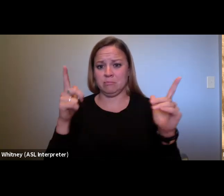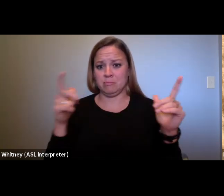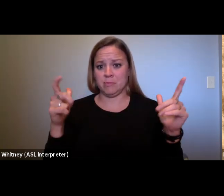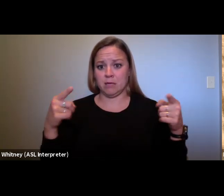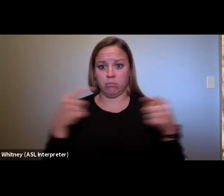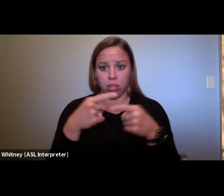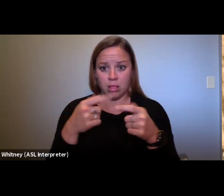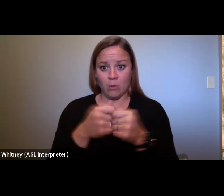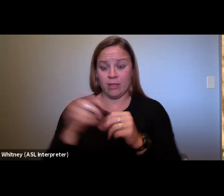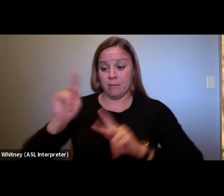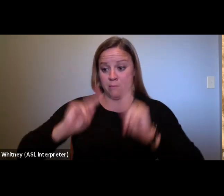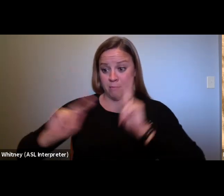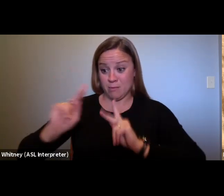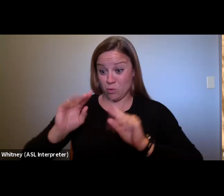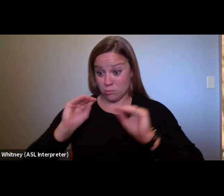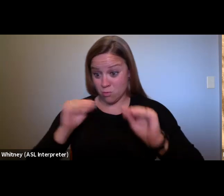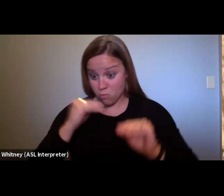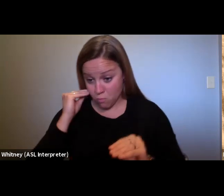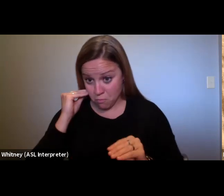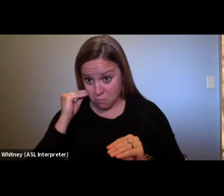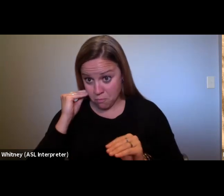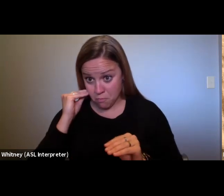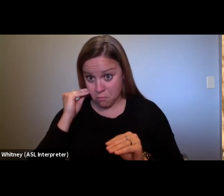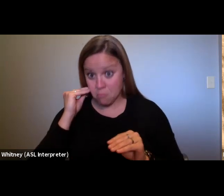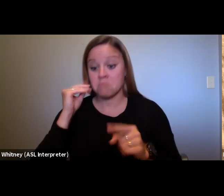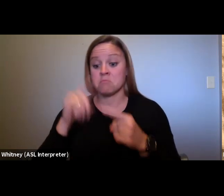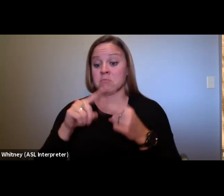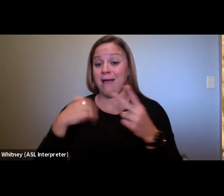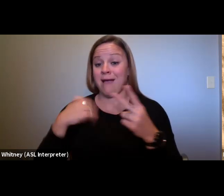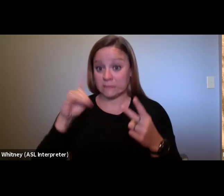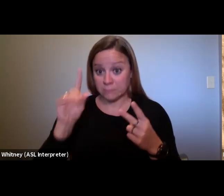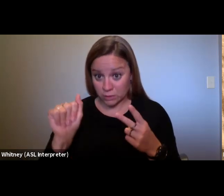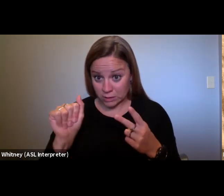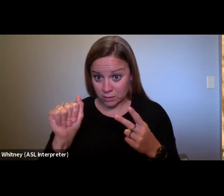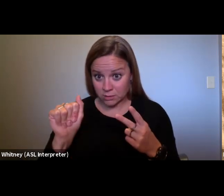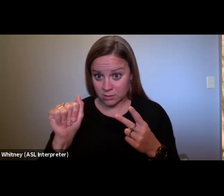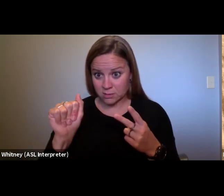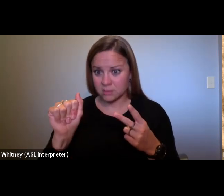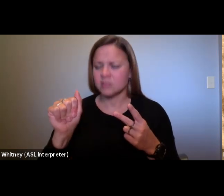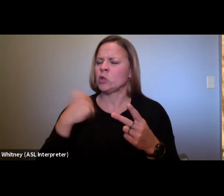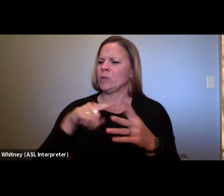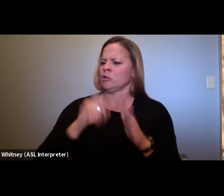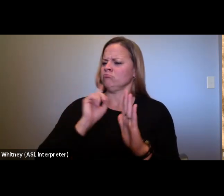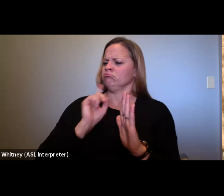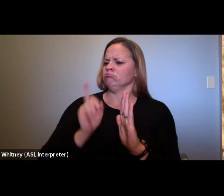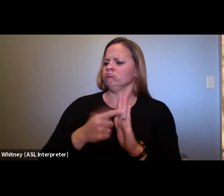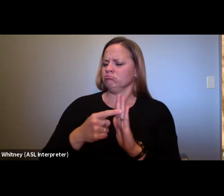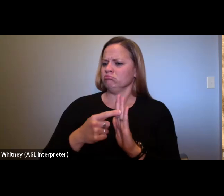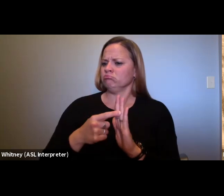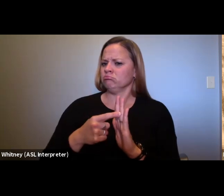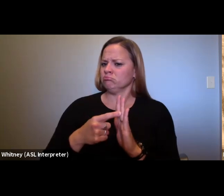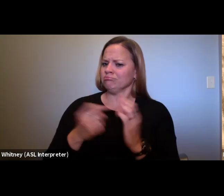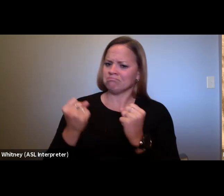with people who are unhoused who have disabilities. And we had started to recognize that a lot